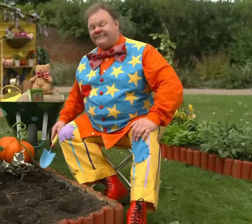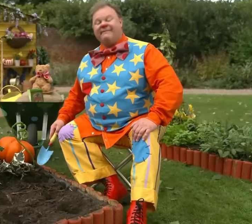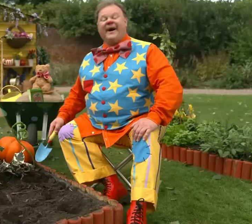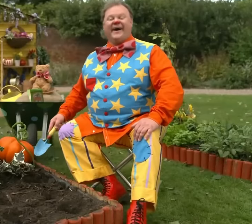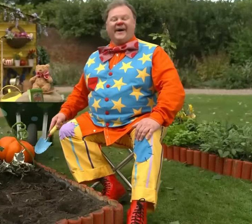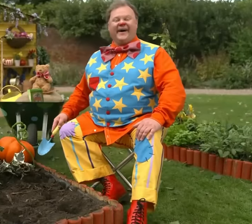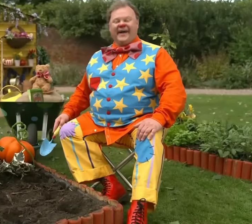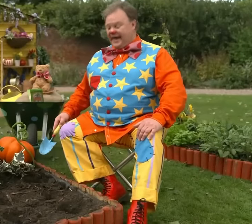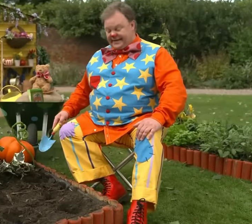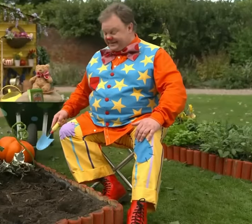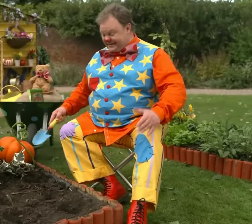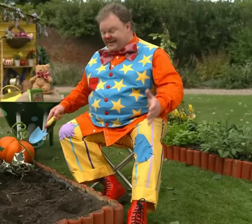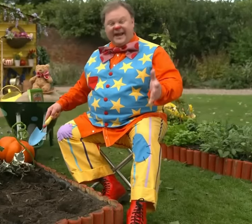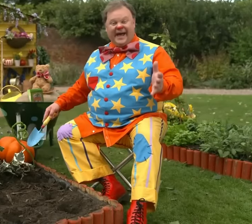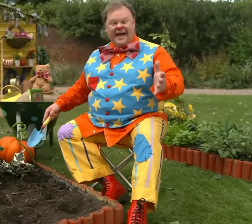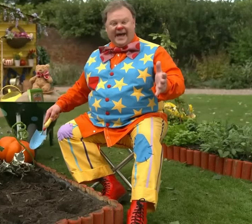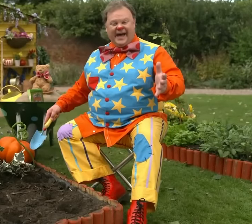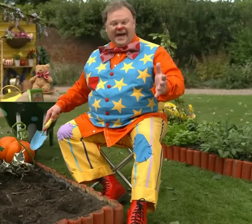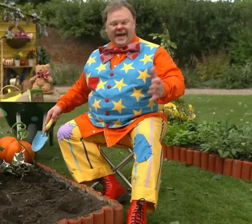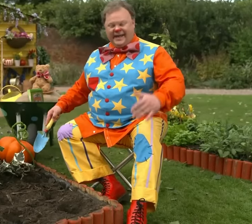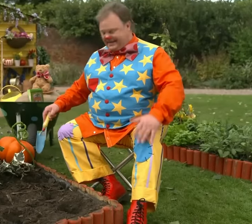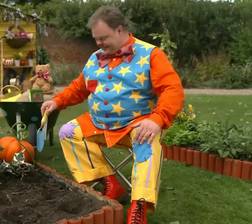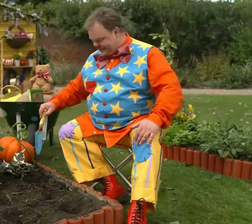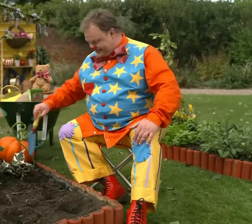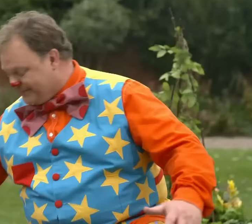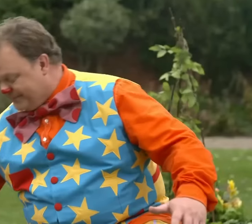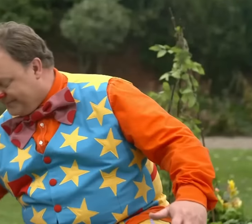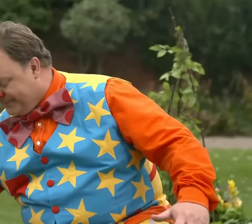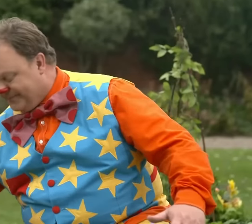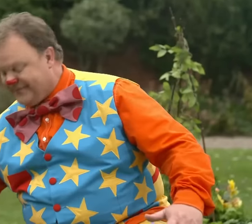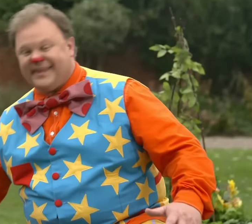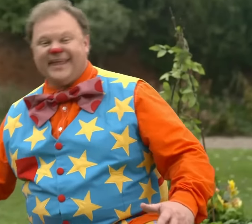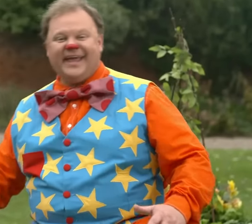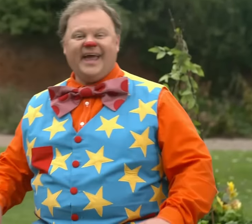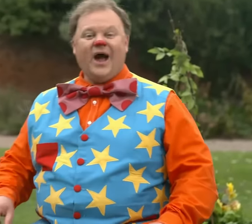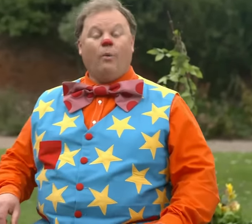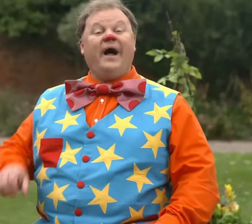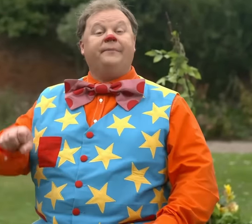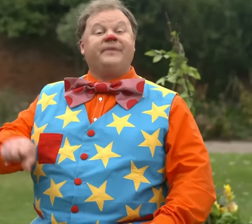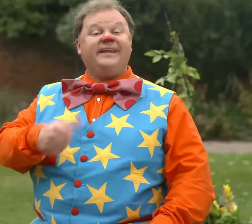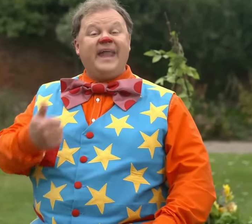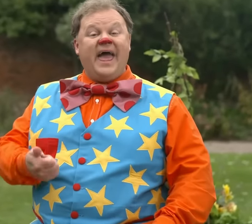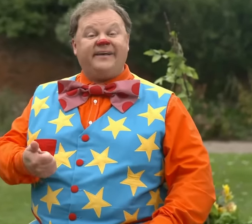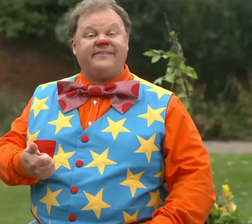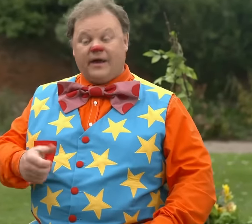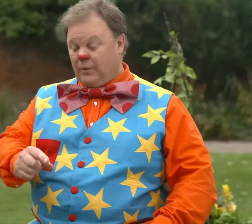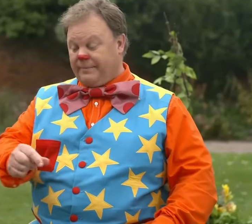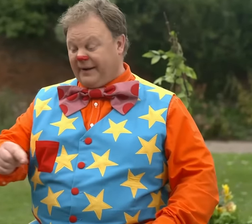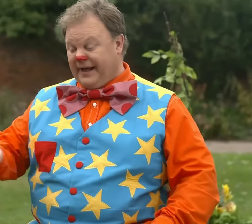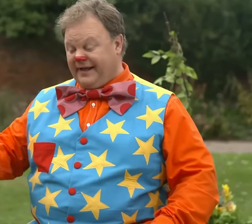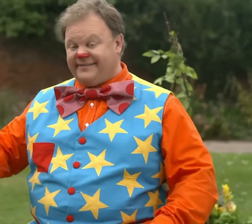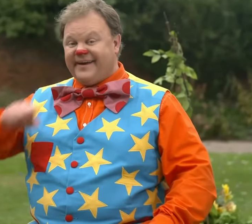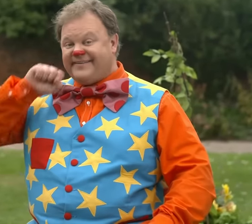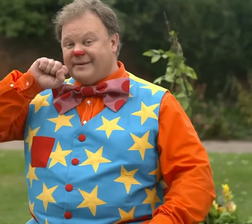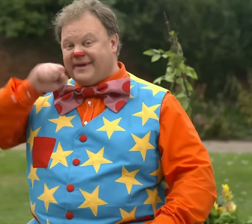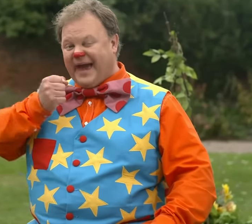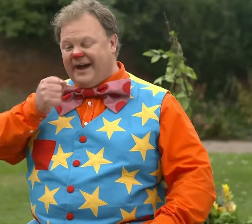some more. Ta-da! What's next, Mr. Tumble? Well, next we plant some